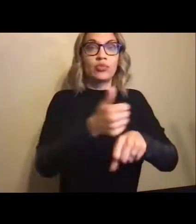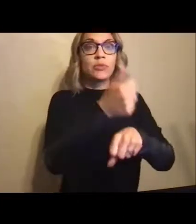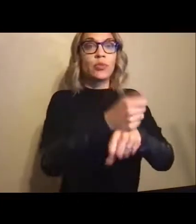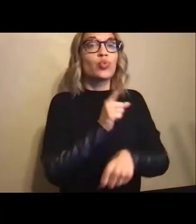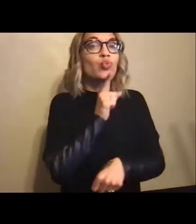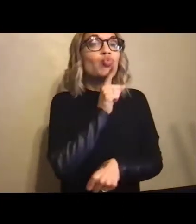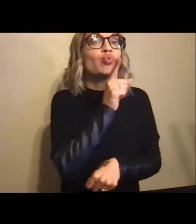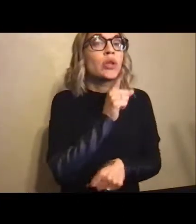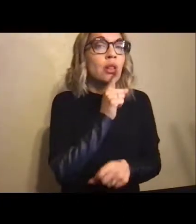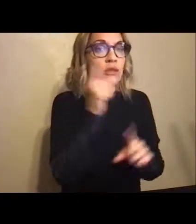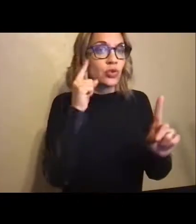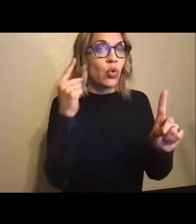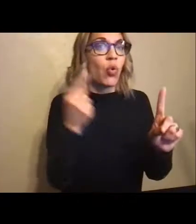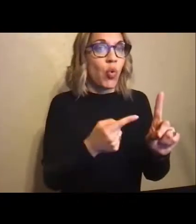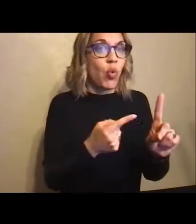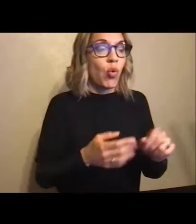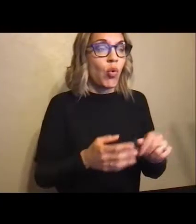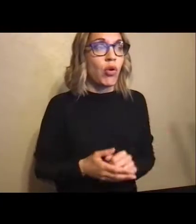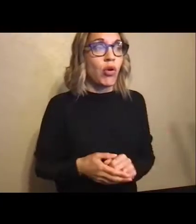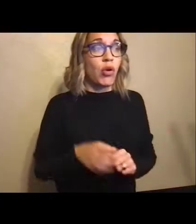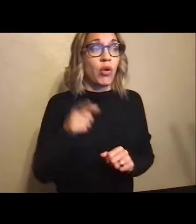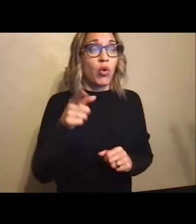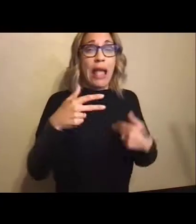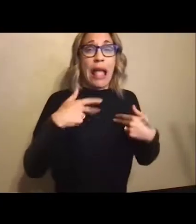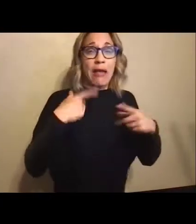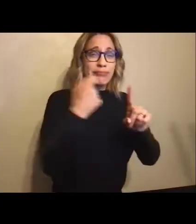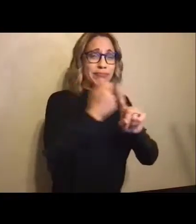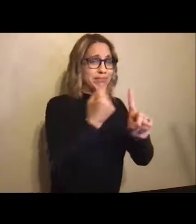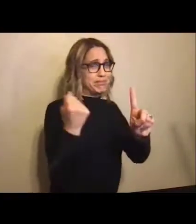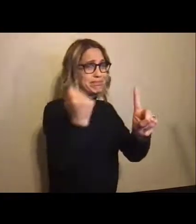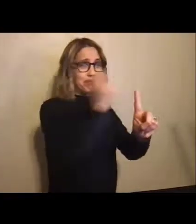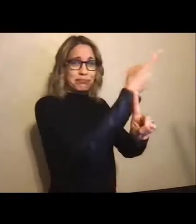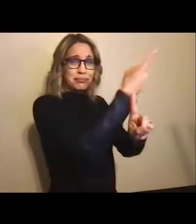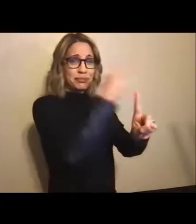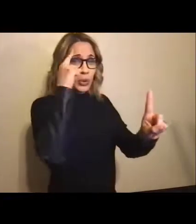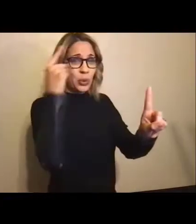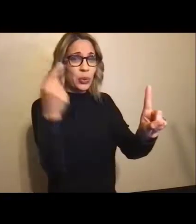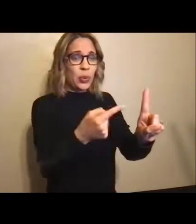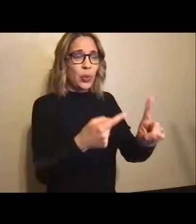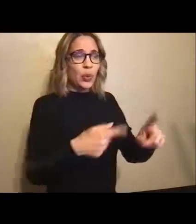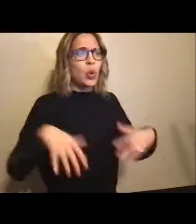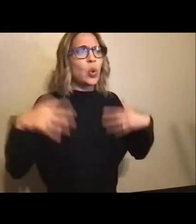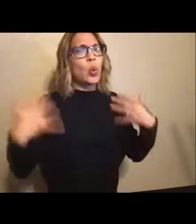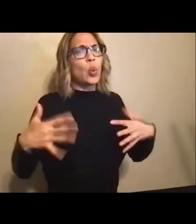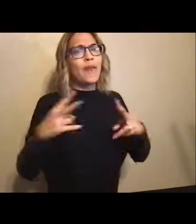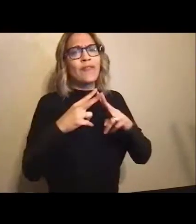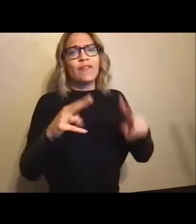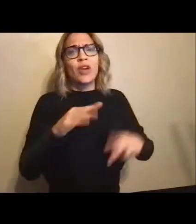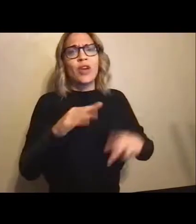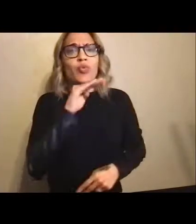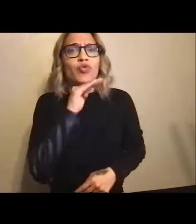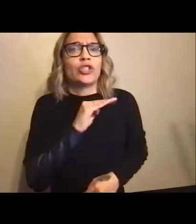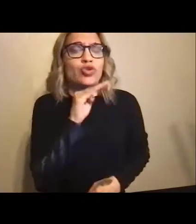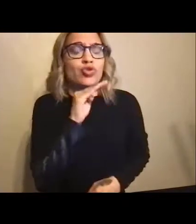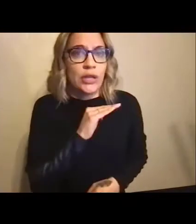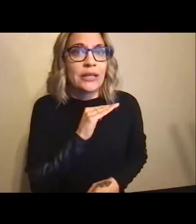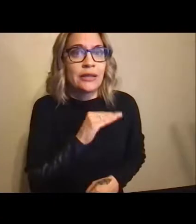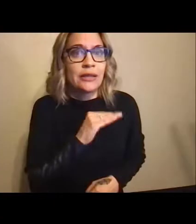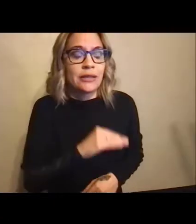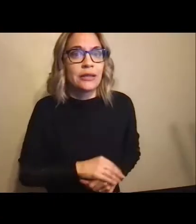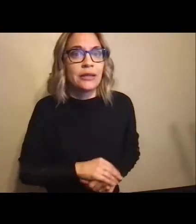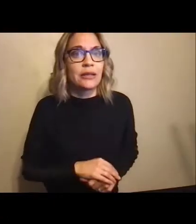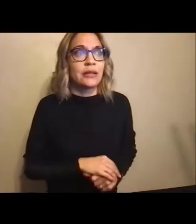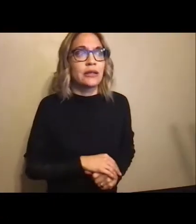Again, a business mentor can really help you set up attainable goals. Sometimes you have a